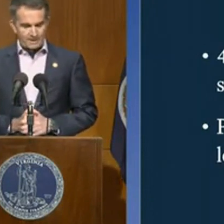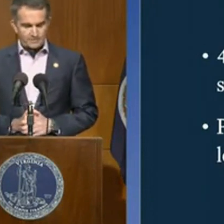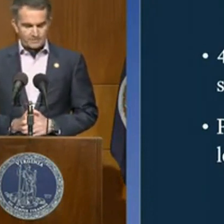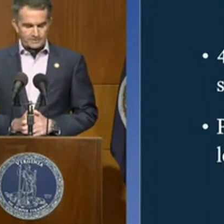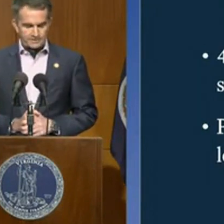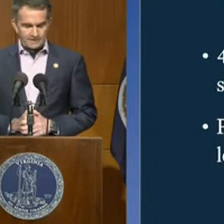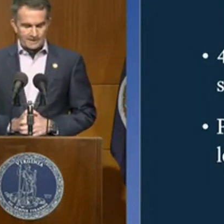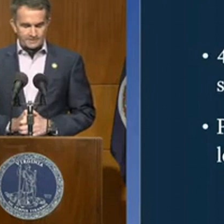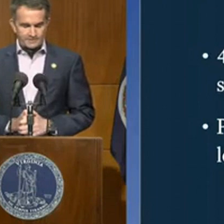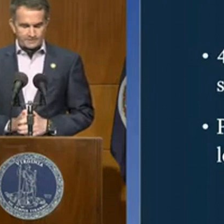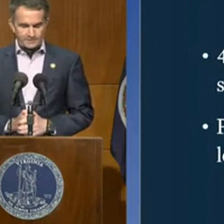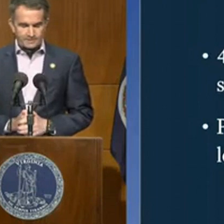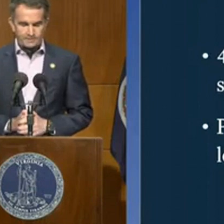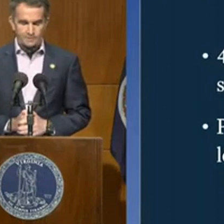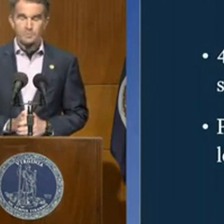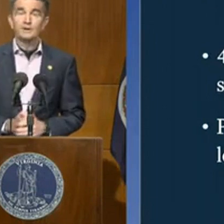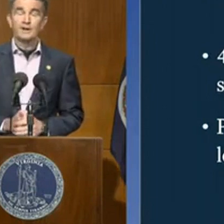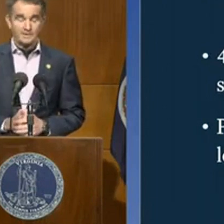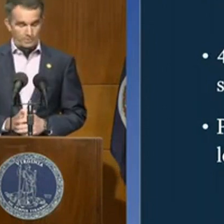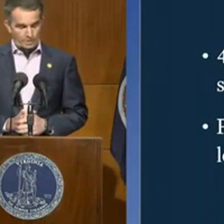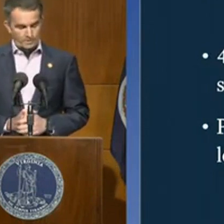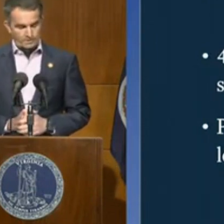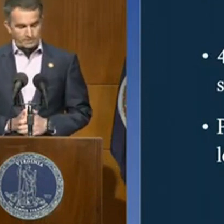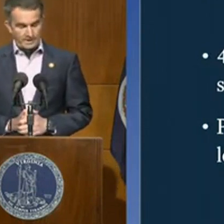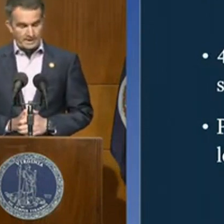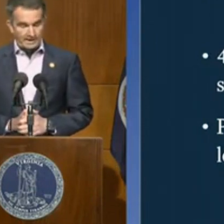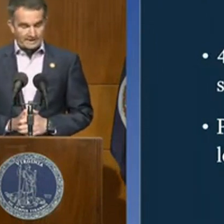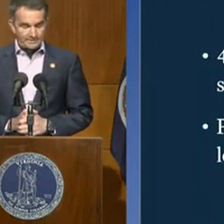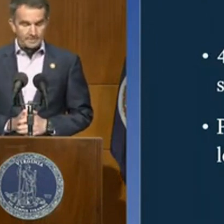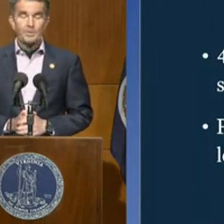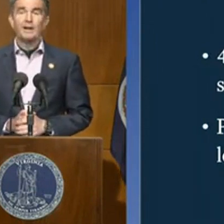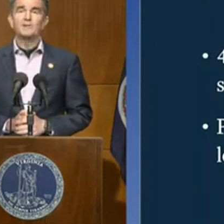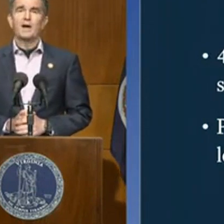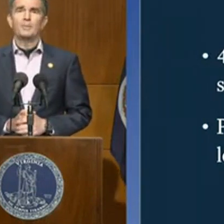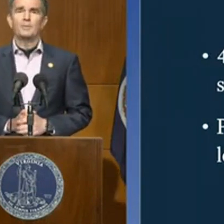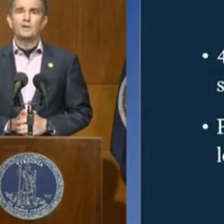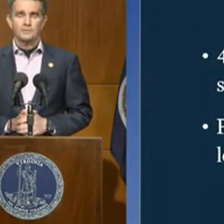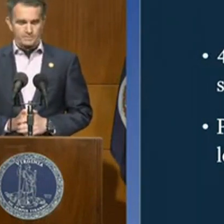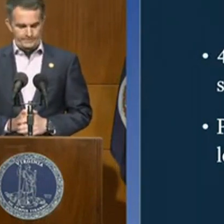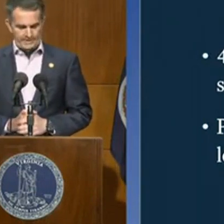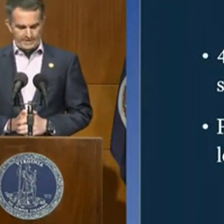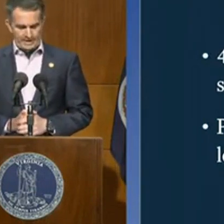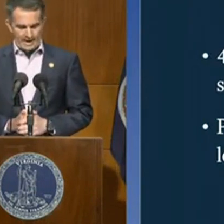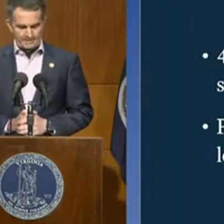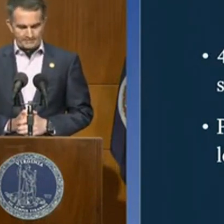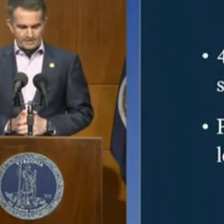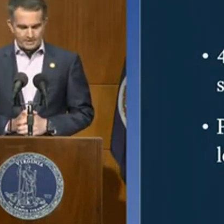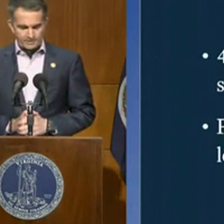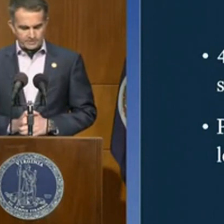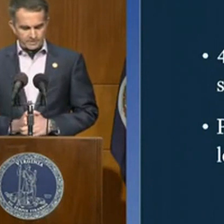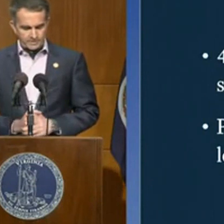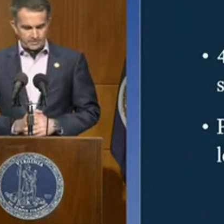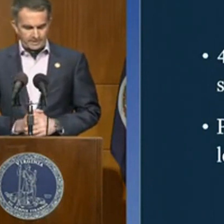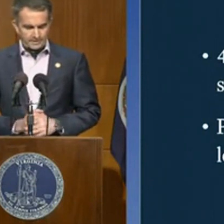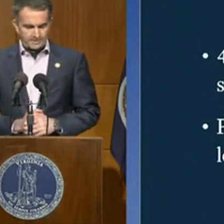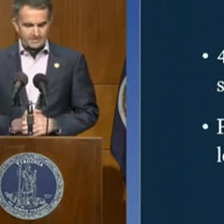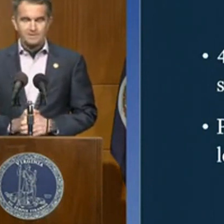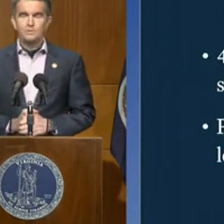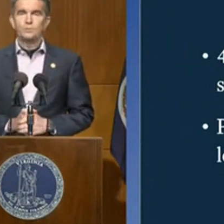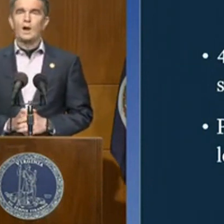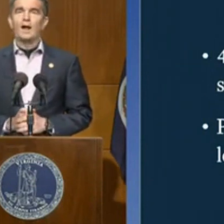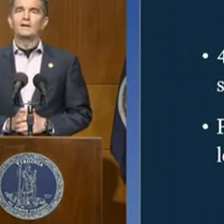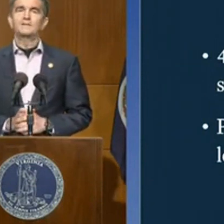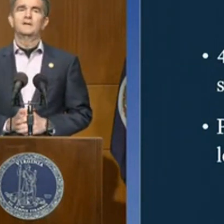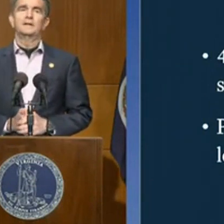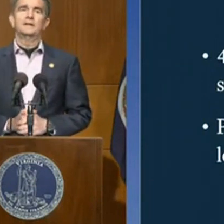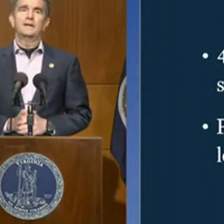safety measures inside their facilities to protect their workers and keep the plants operational, I am very concerned about the